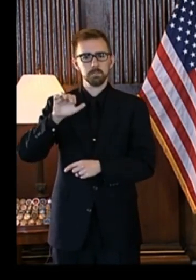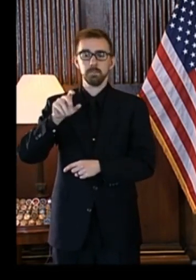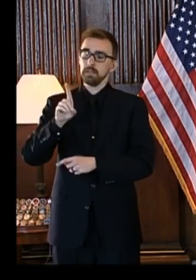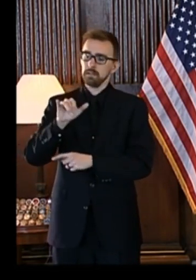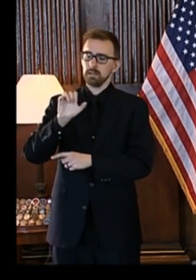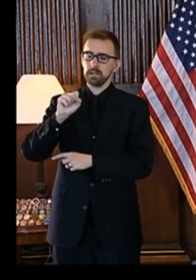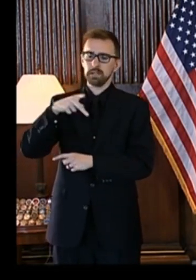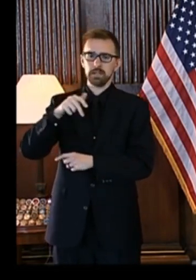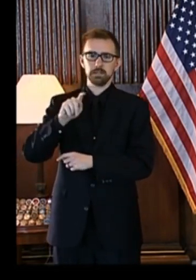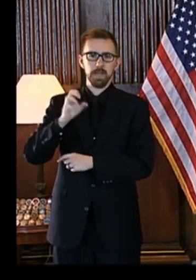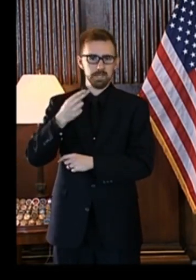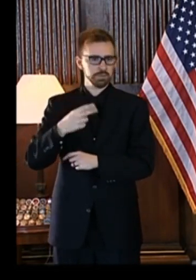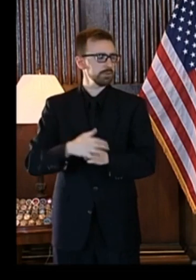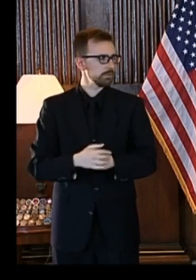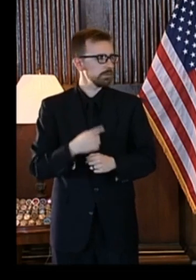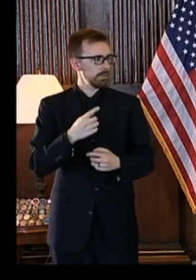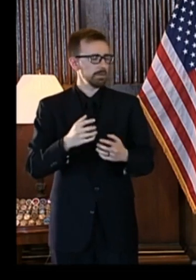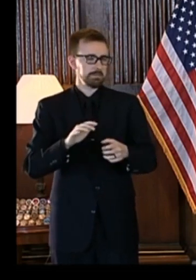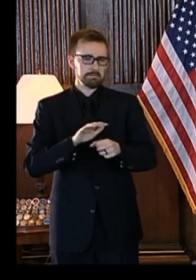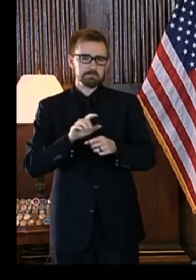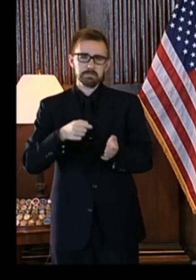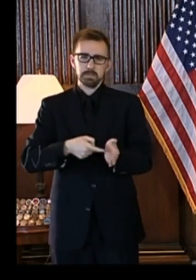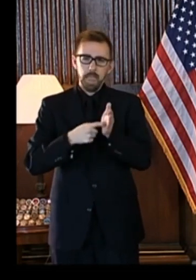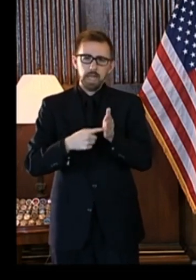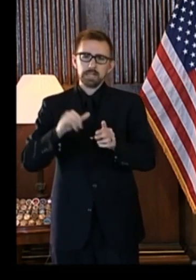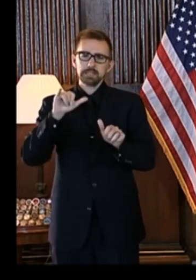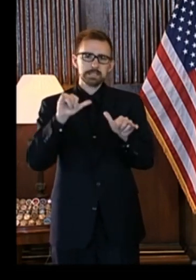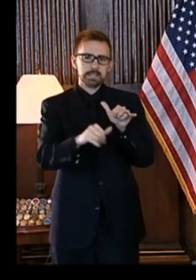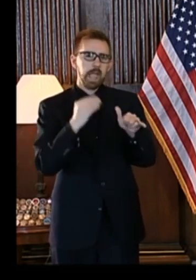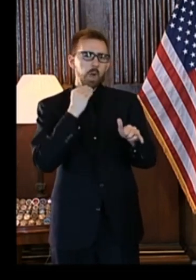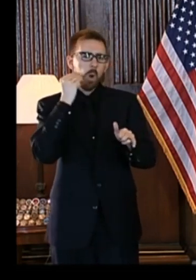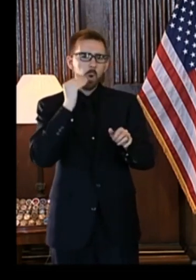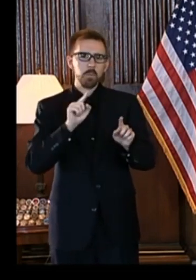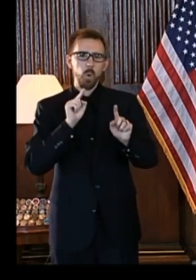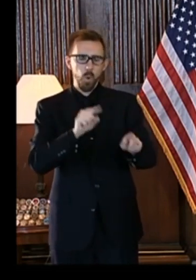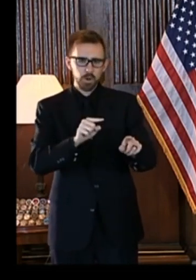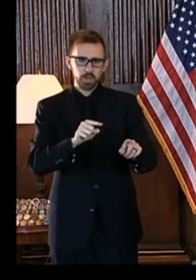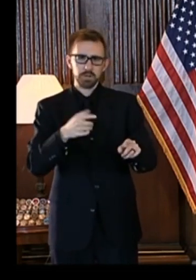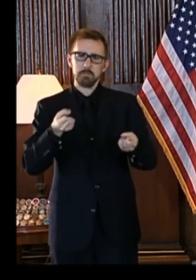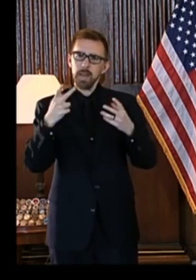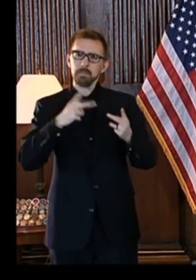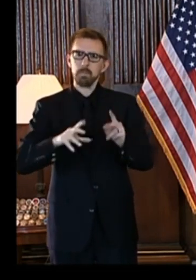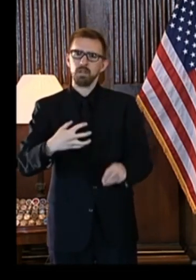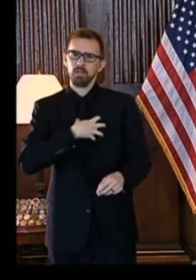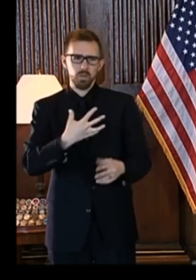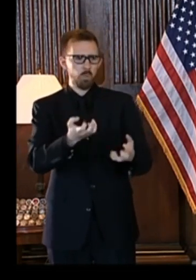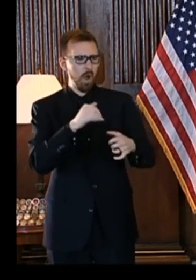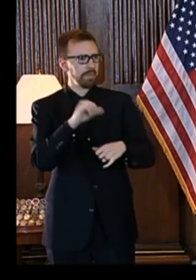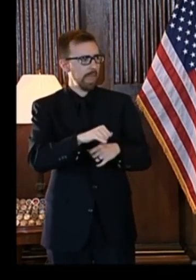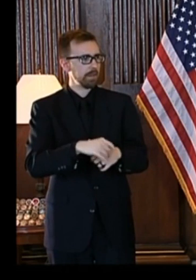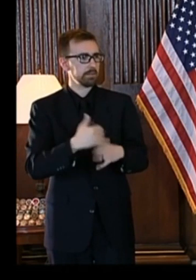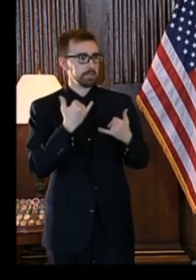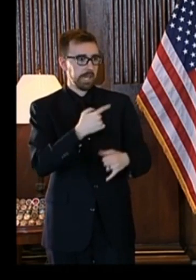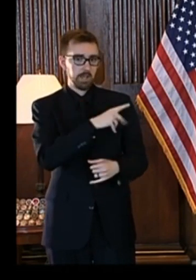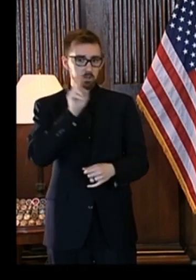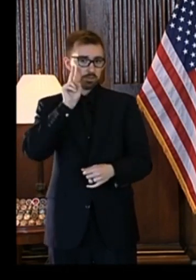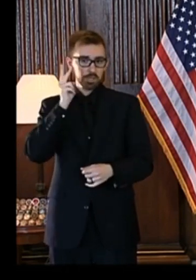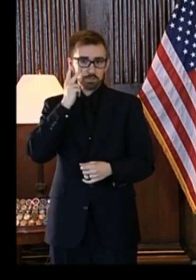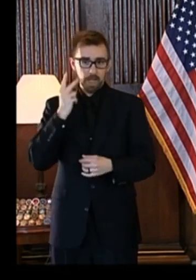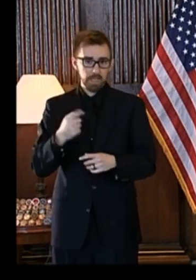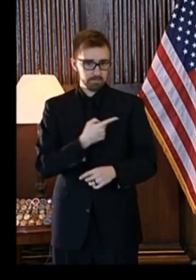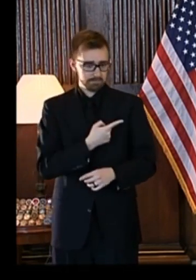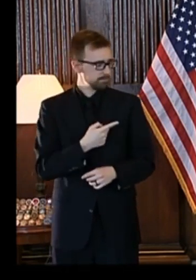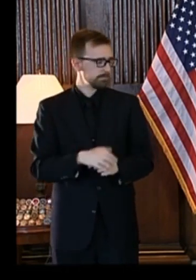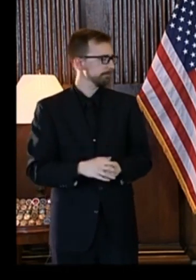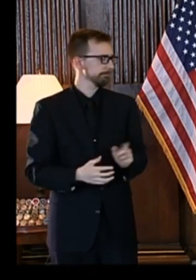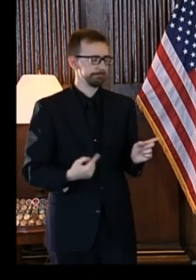to be a large demand for a statewide stay-at-home order. Today, Have you changed your mind on that? You know, I have